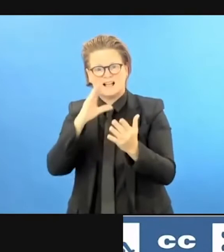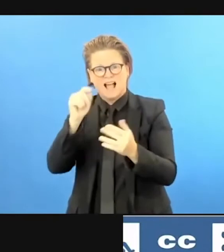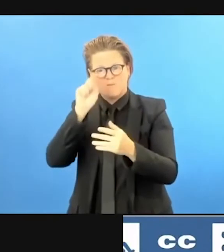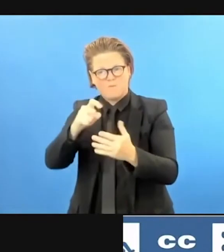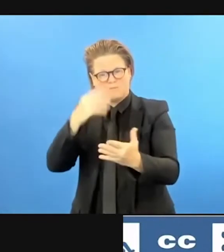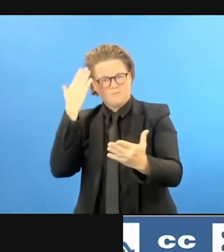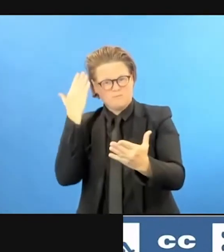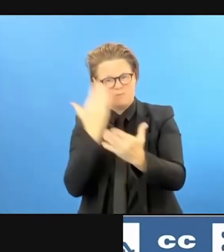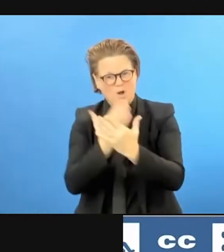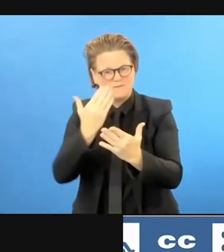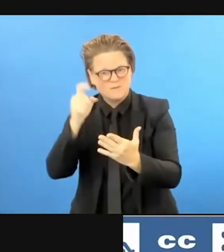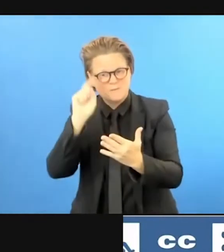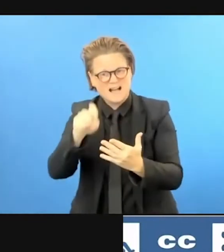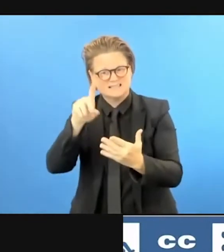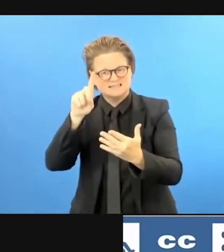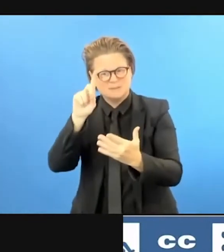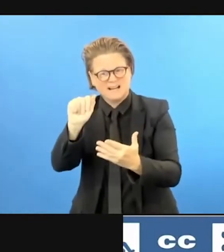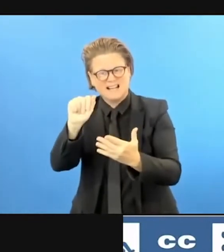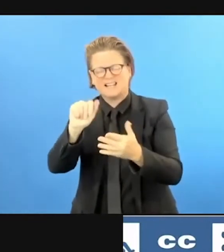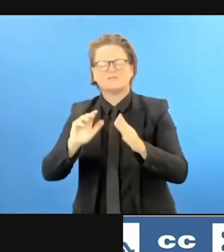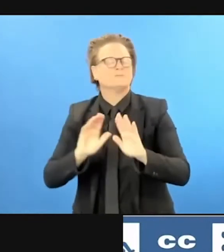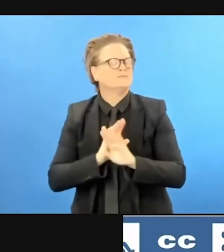on self-attestation would be,